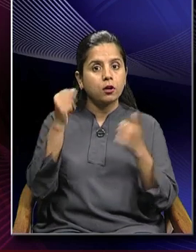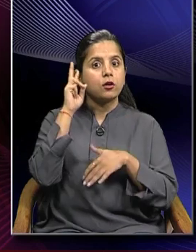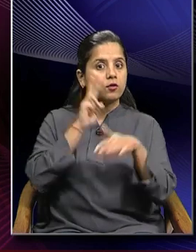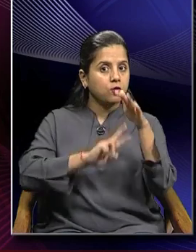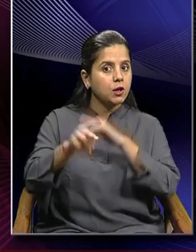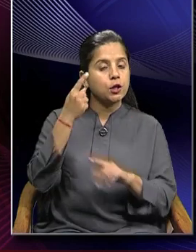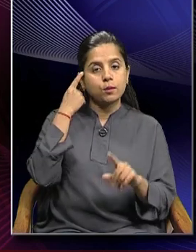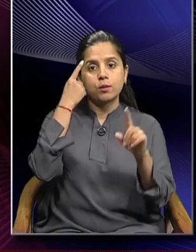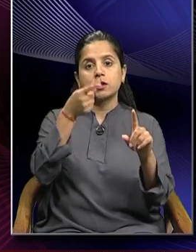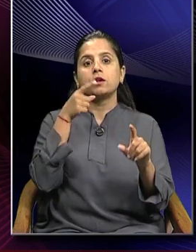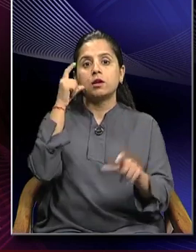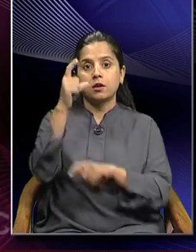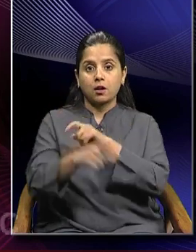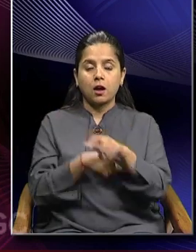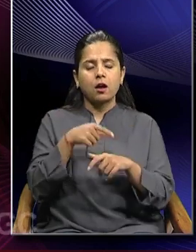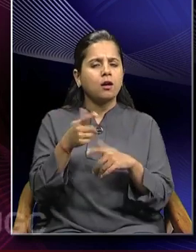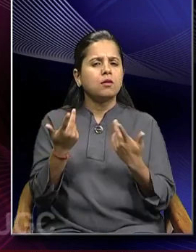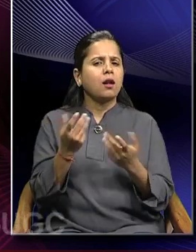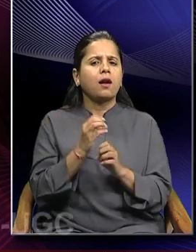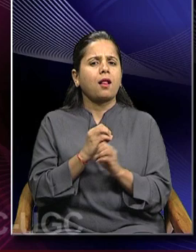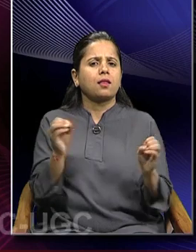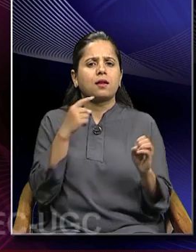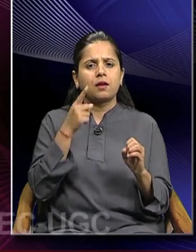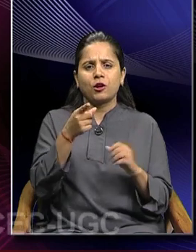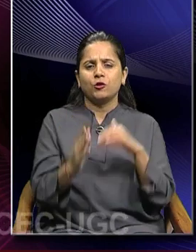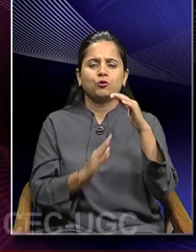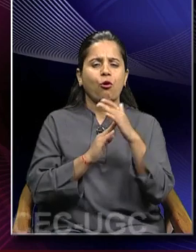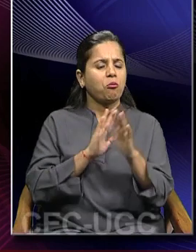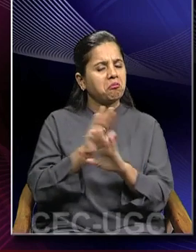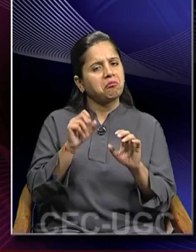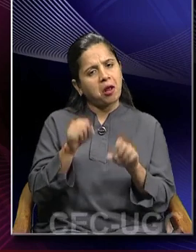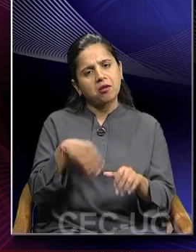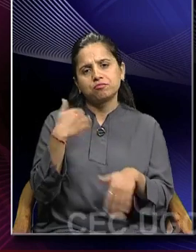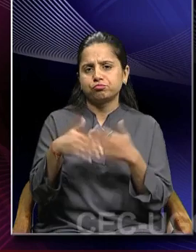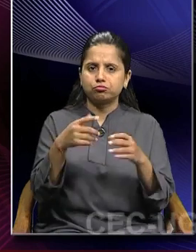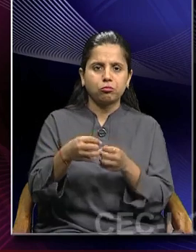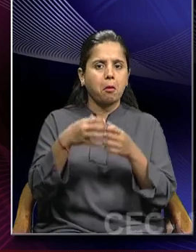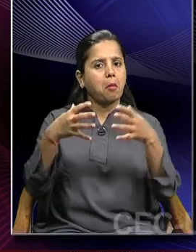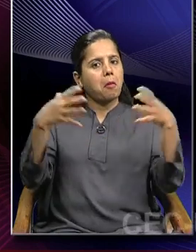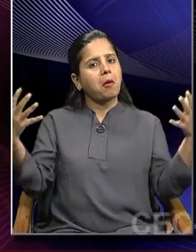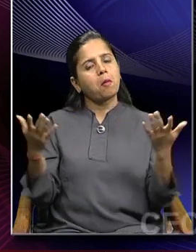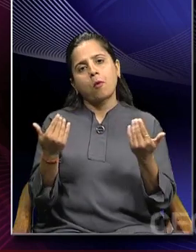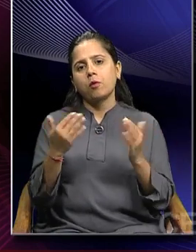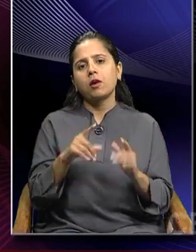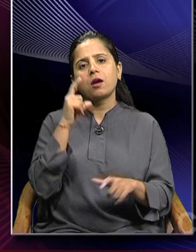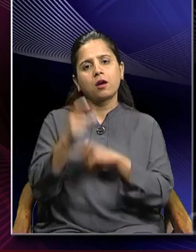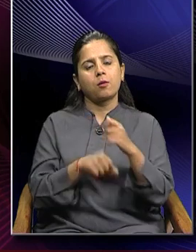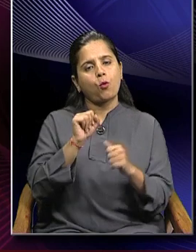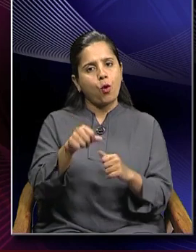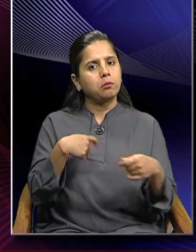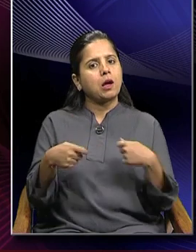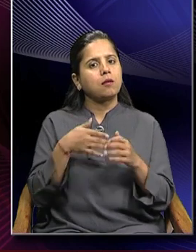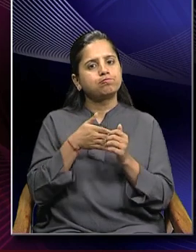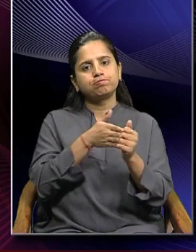mission document of a company, then there is nothing which can stop your company from prospering and leading your business